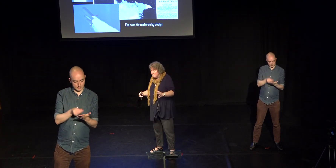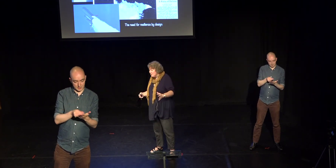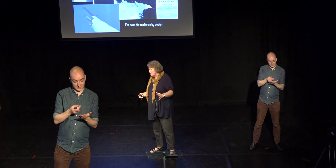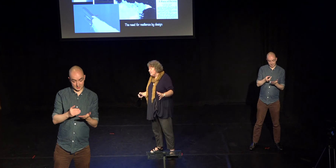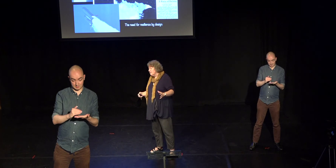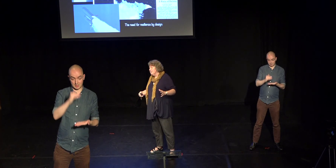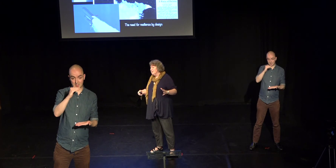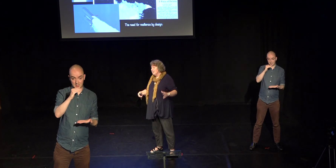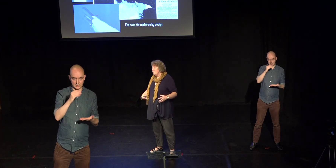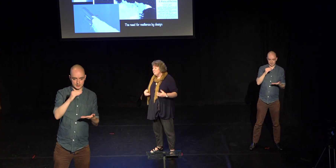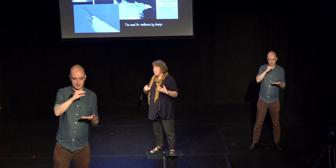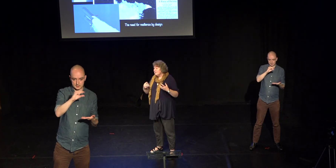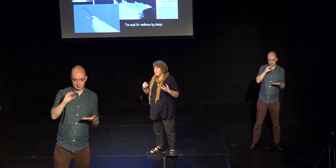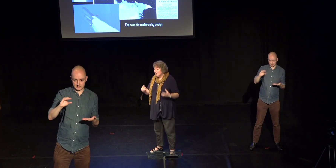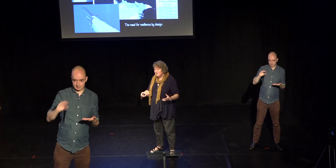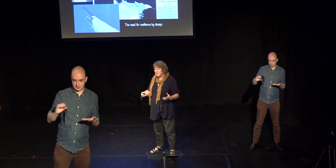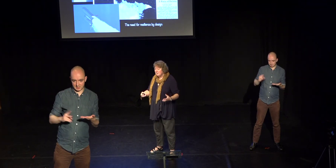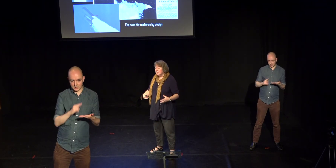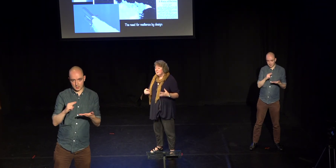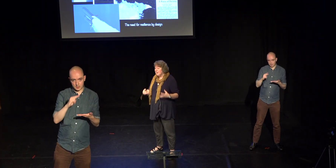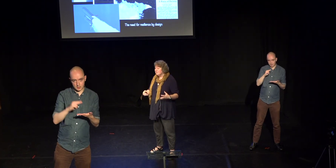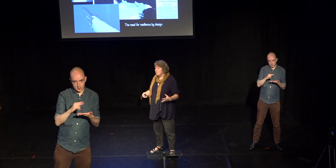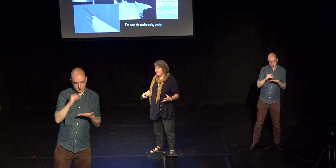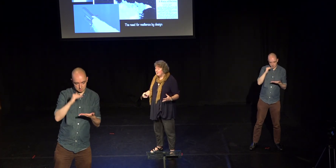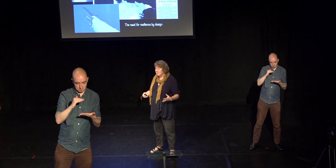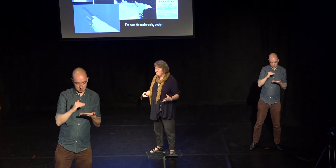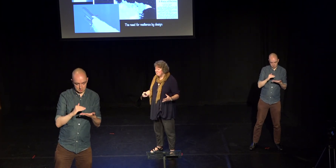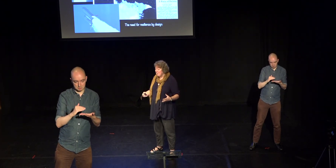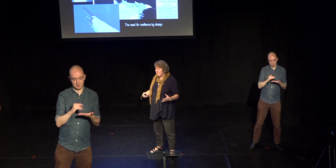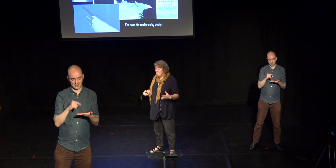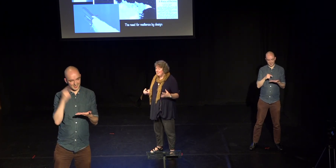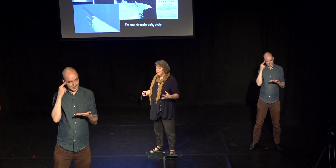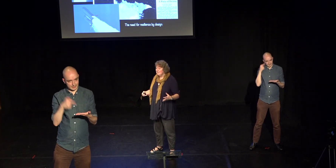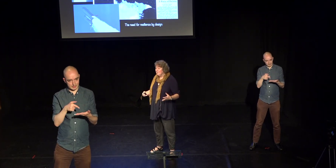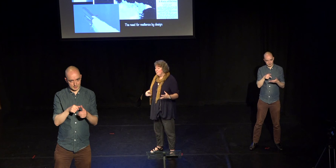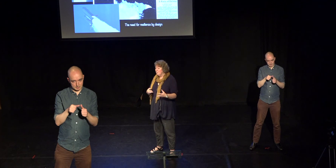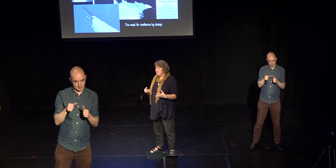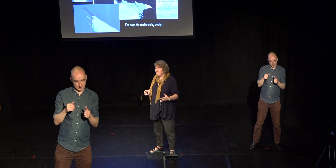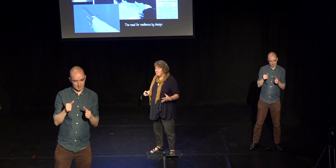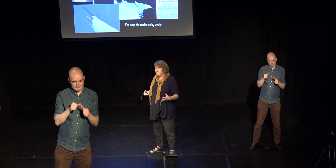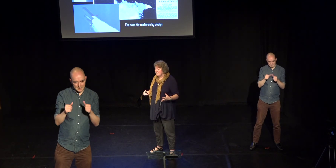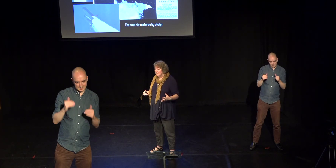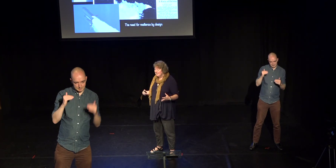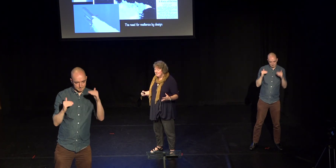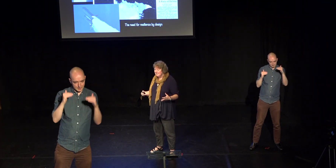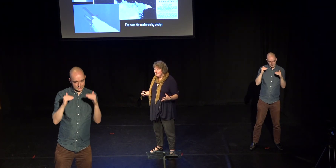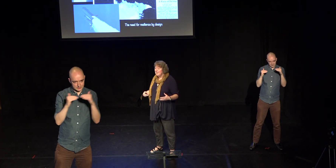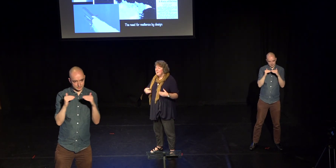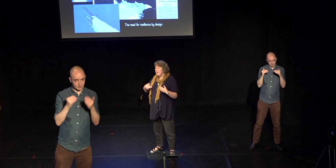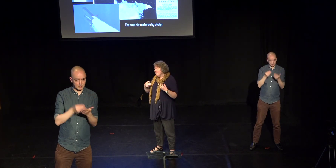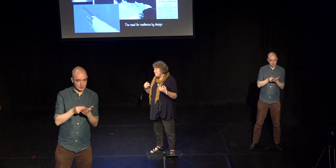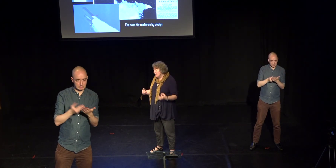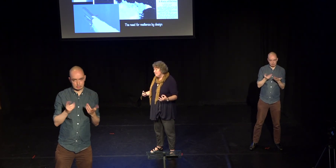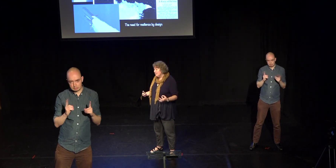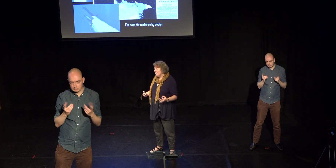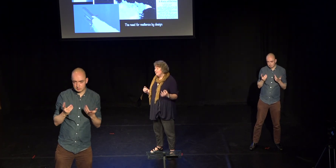get a few more people in? Can we make the system more resilient? It has a cost value. And that's kind of the way we could deal with these complex systems.